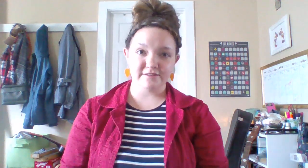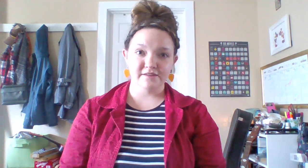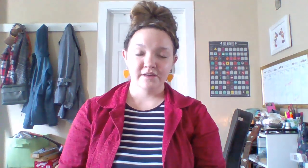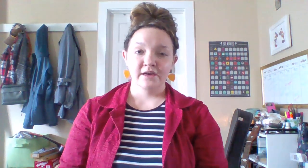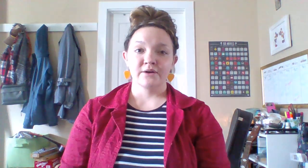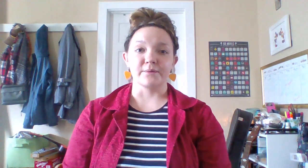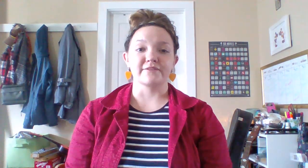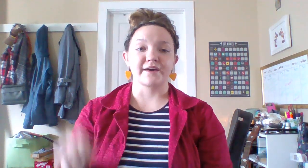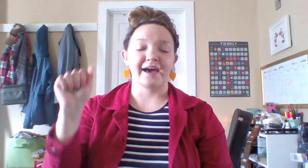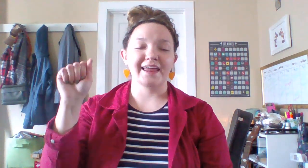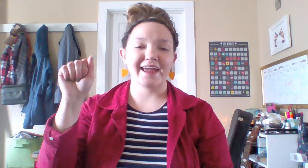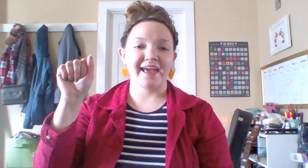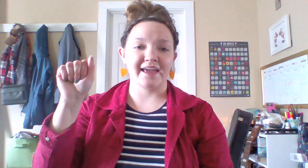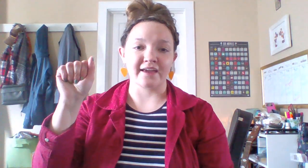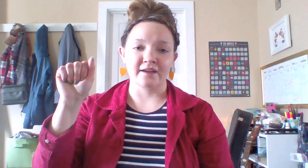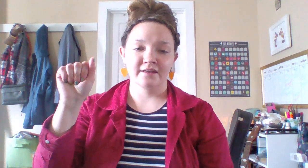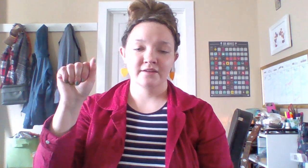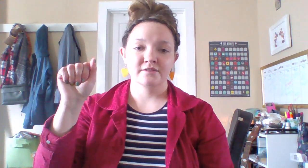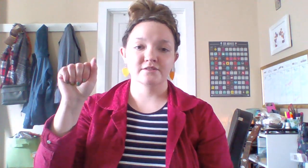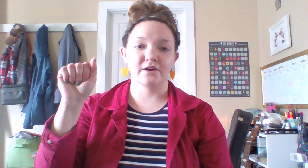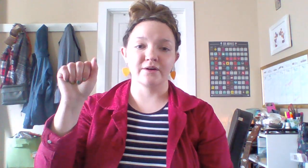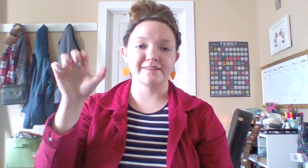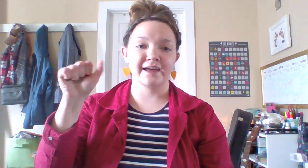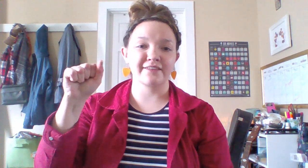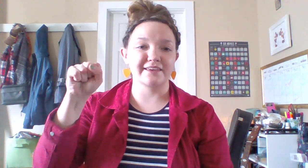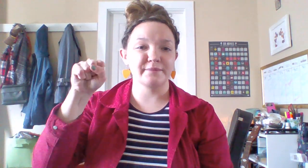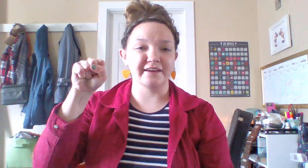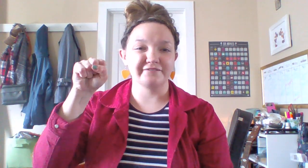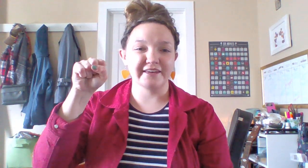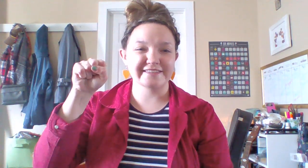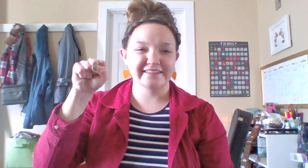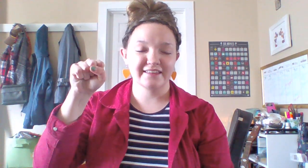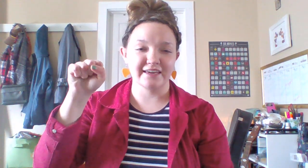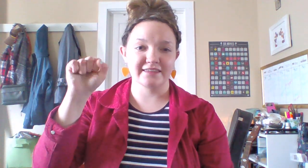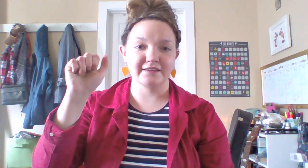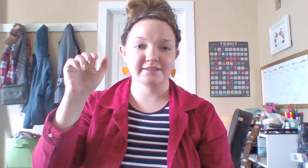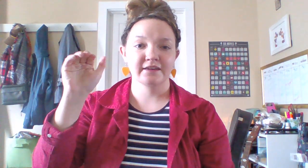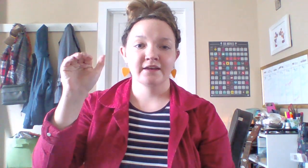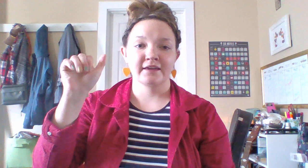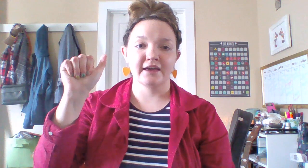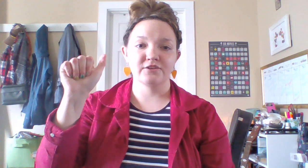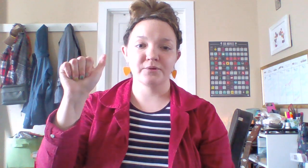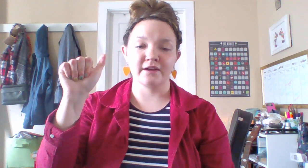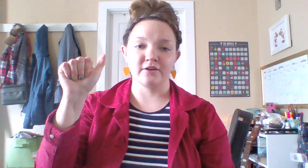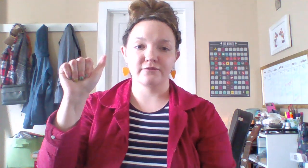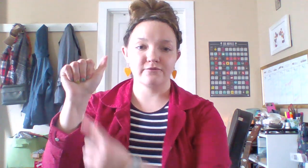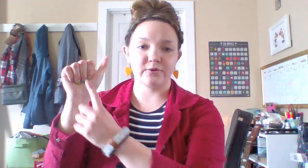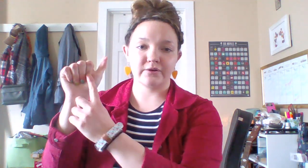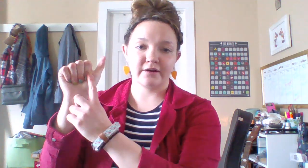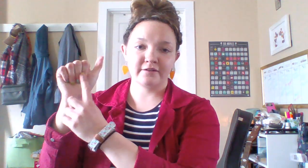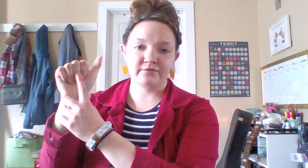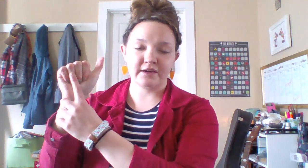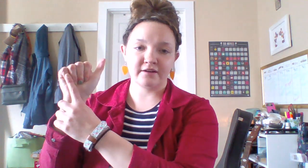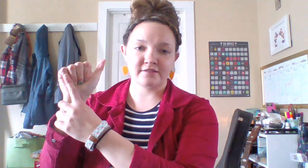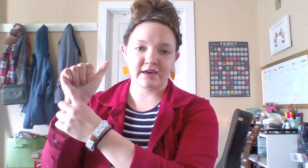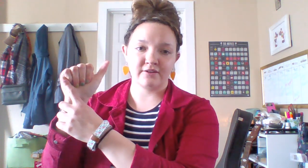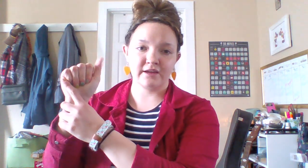first, we've got A. So it's not like you make a fist like this. Okay, you bring your 4 fingers down and